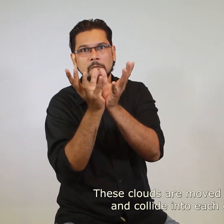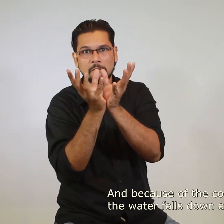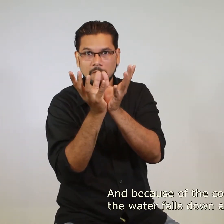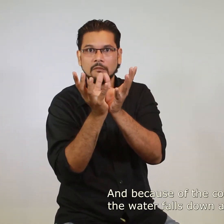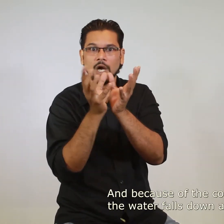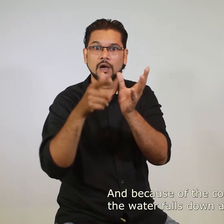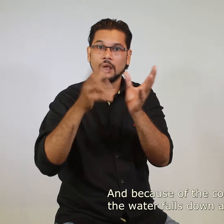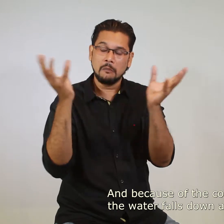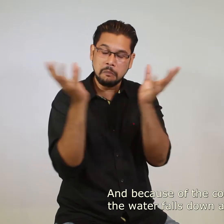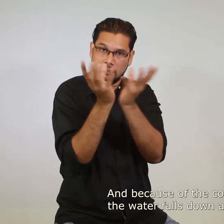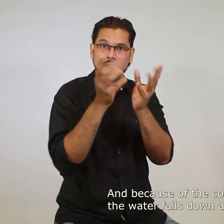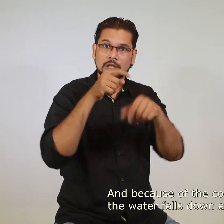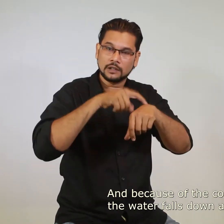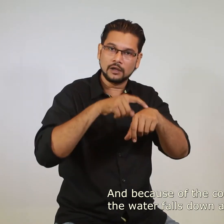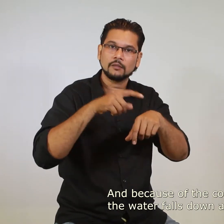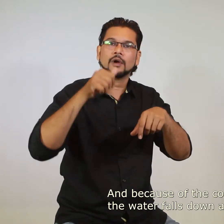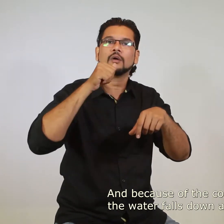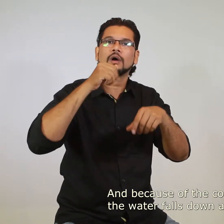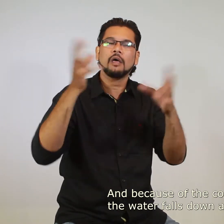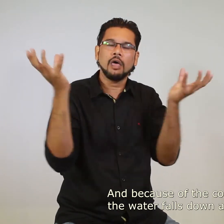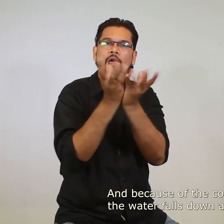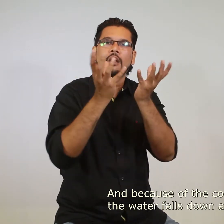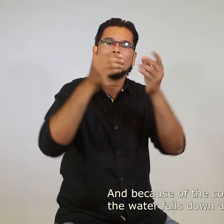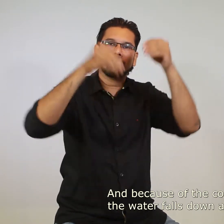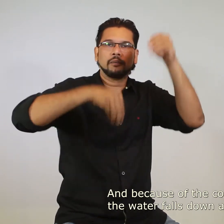And because of the collision, the water falls down as rain.